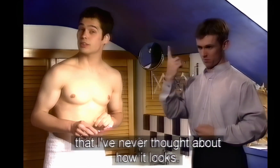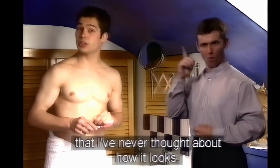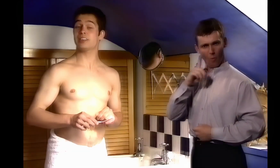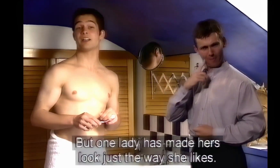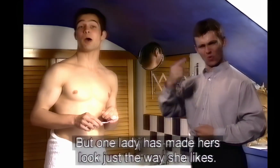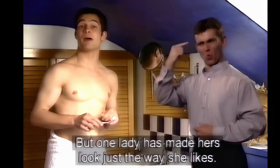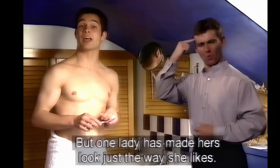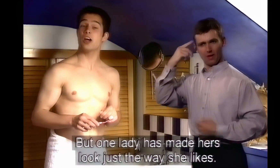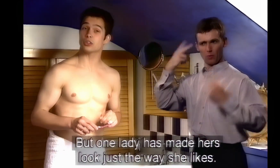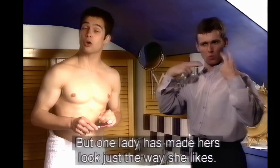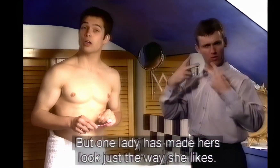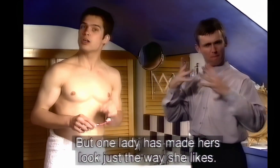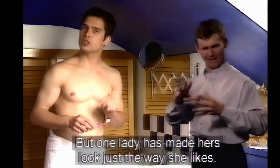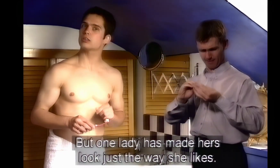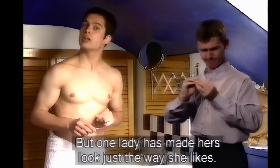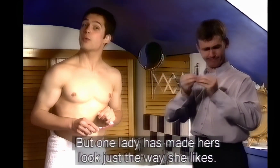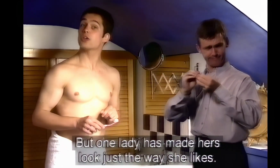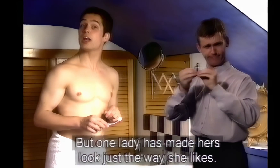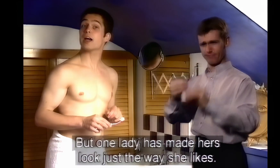she's set about making hers look just the way she likes.